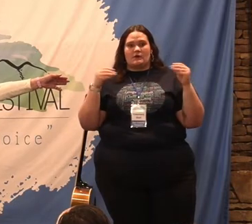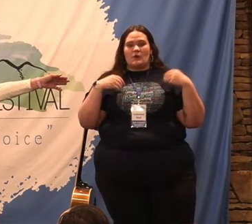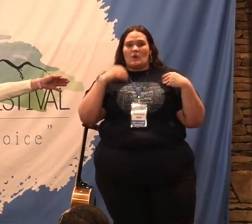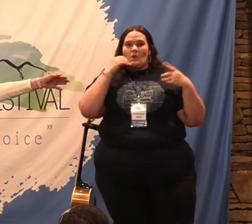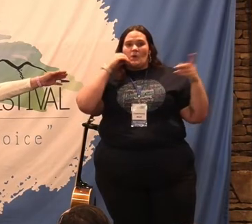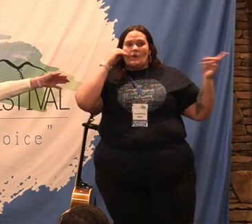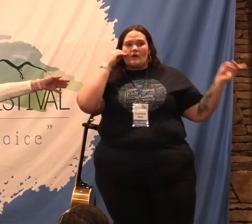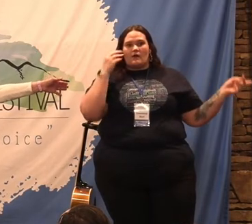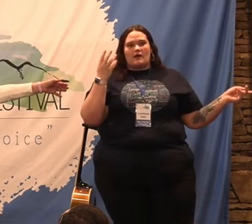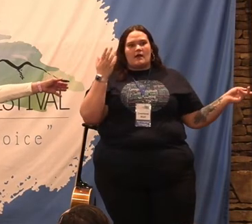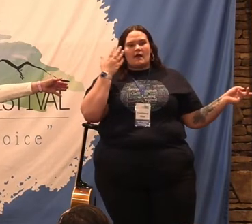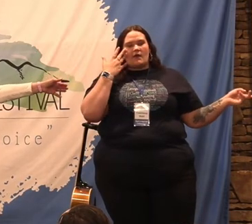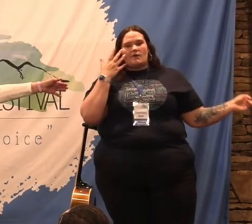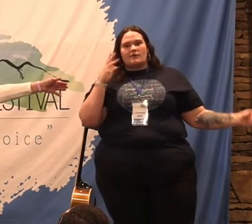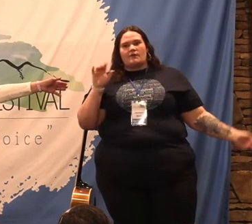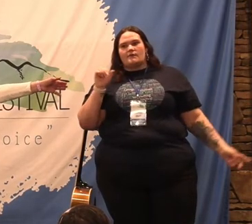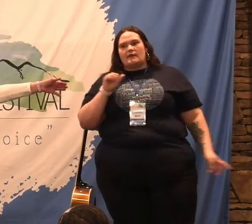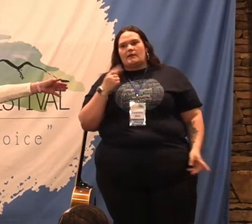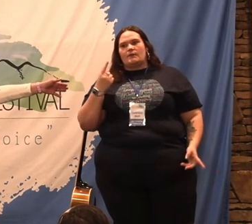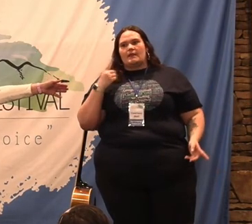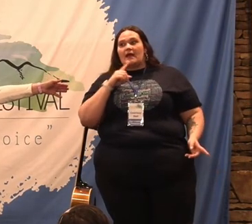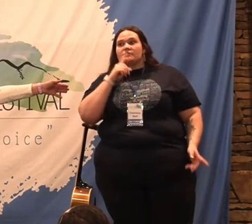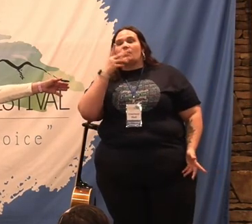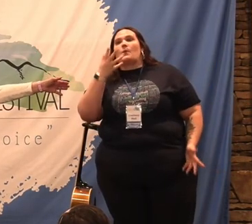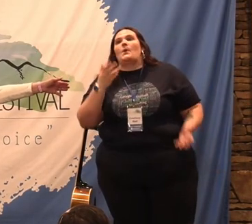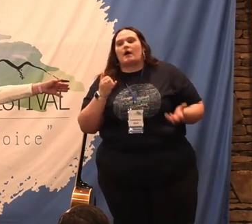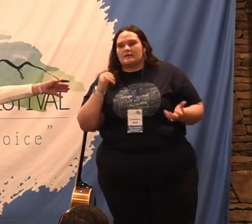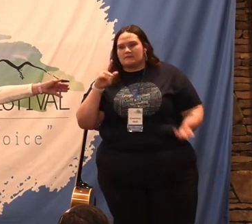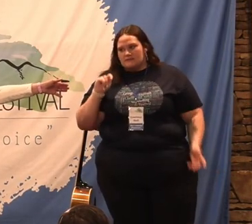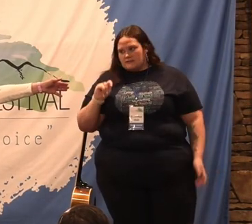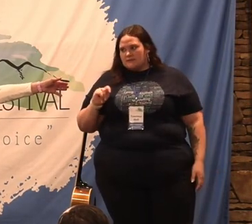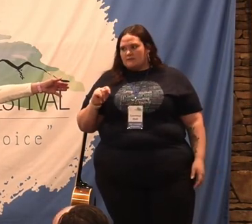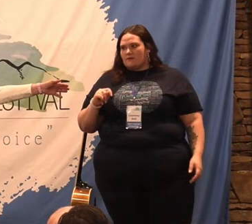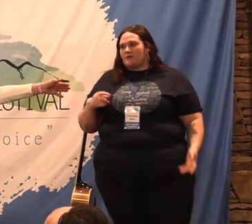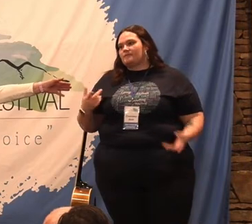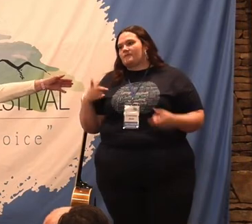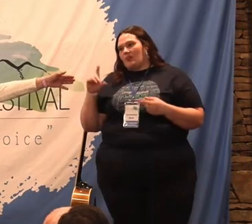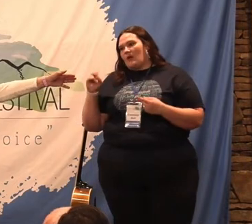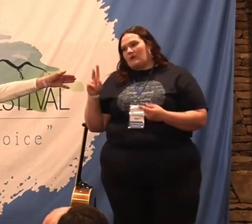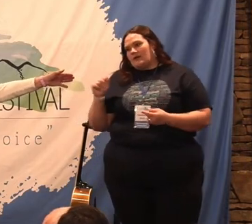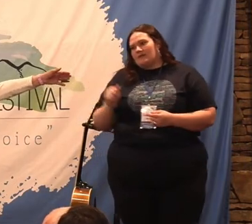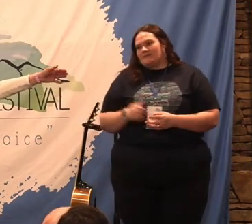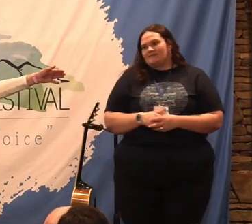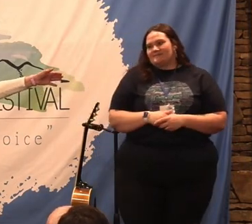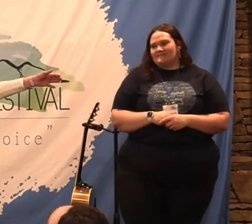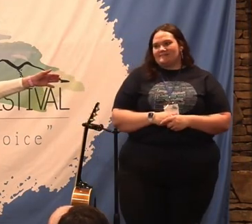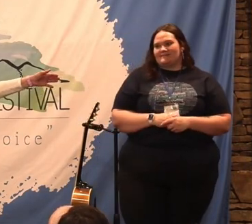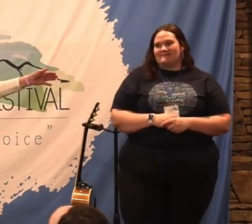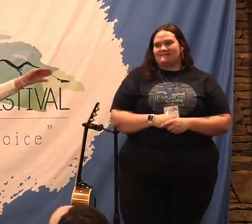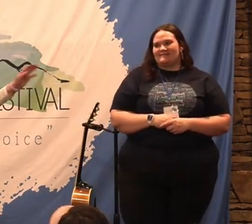in this room that actually wants it, other than Lona,